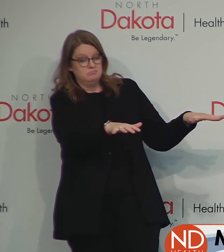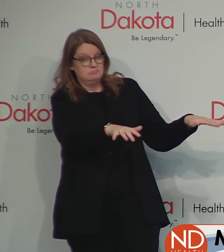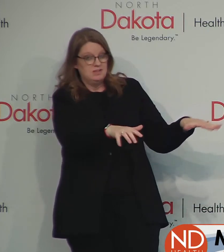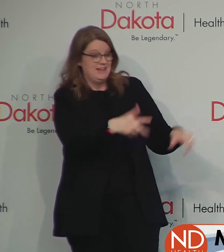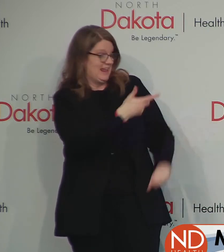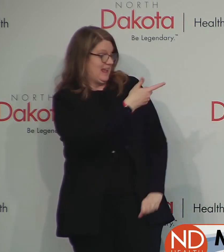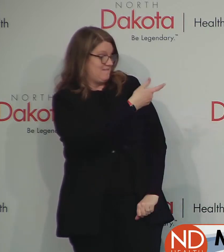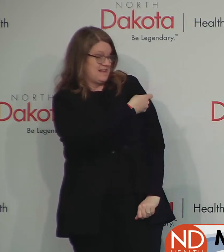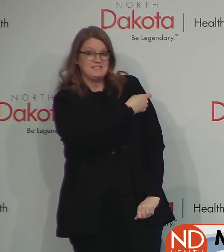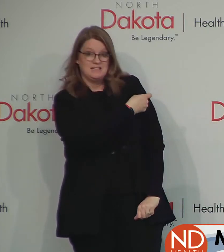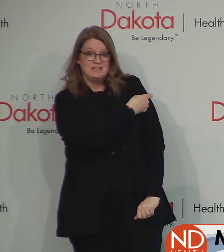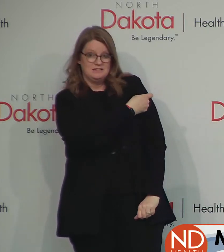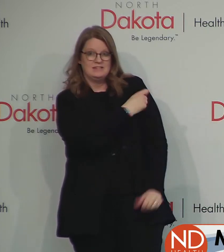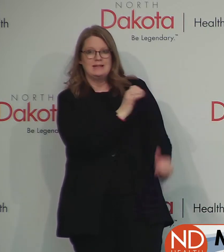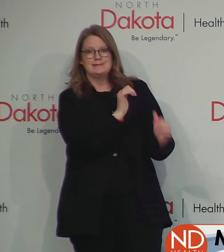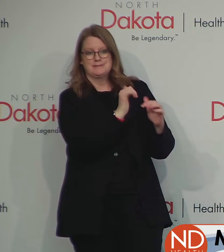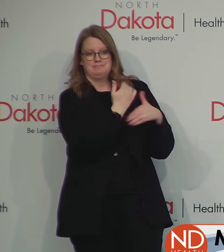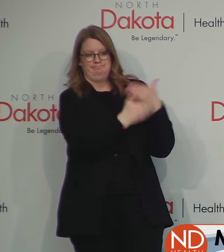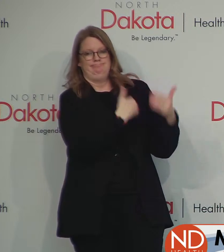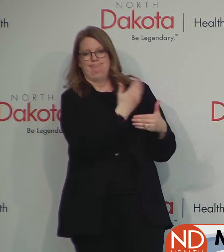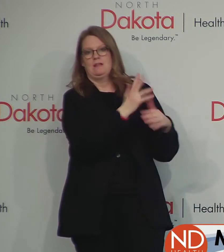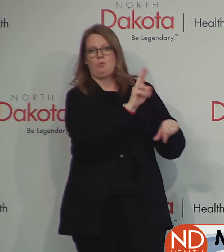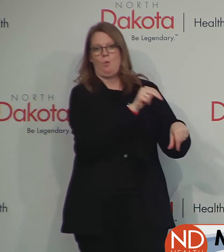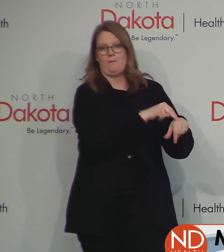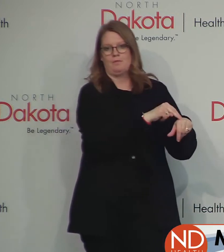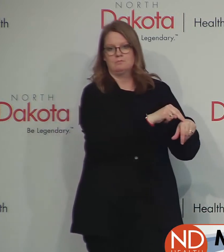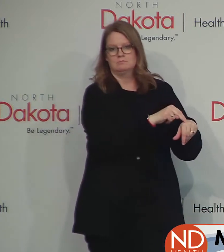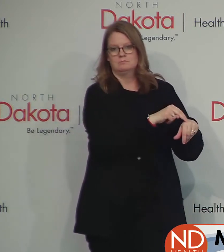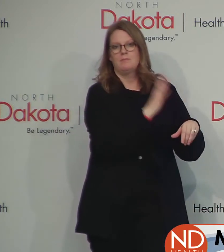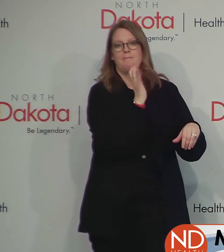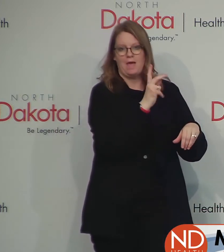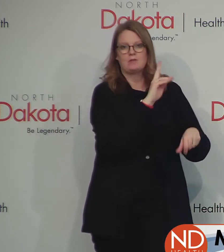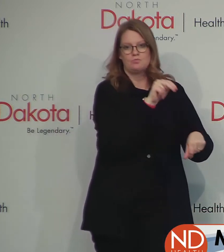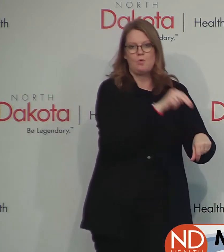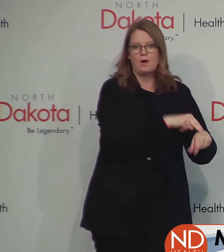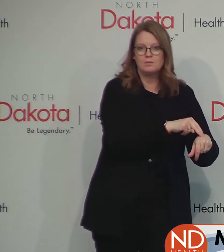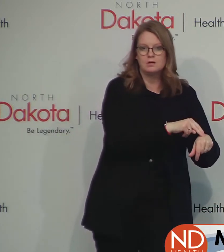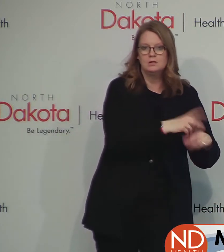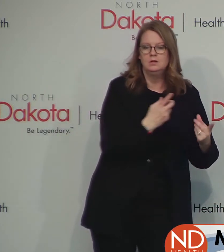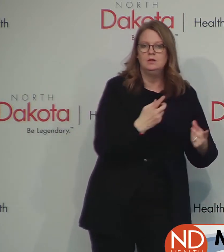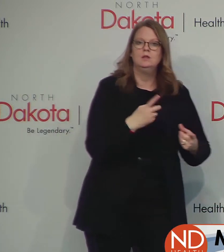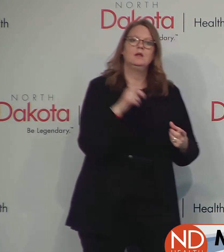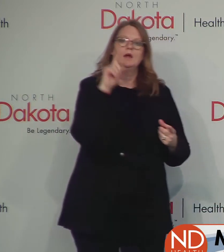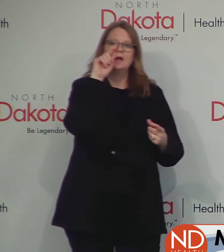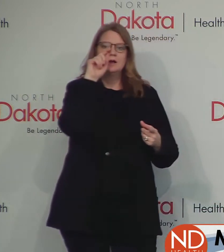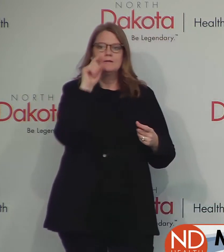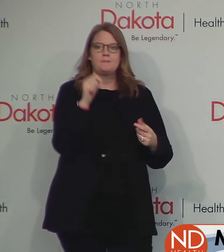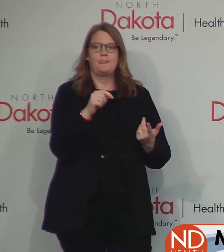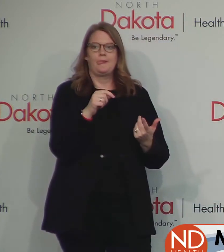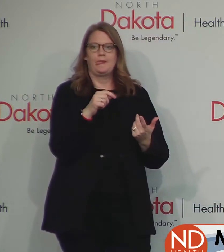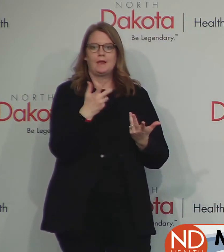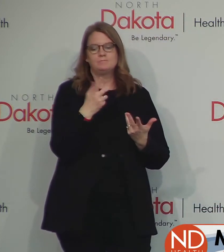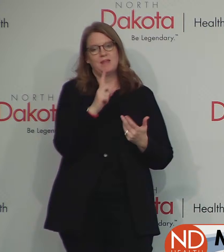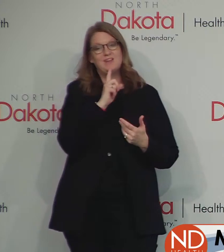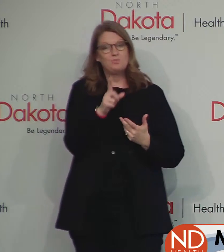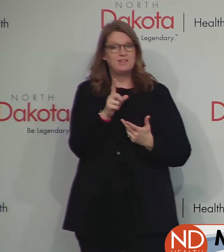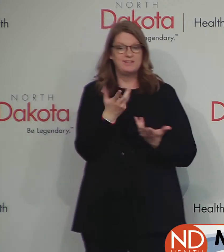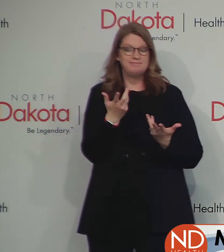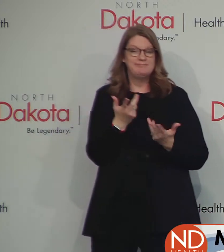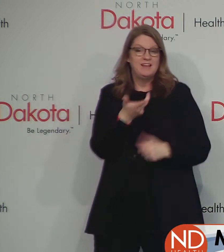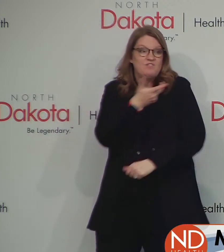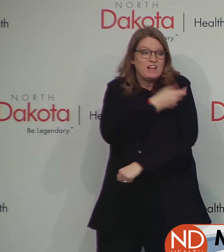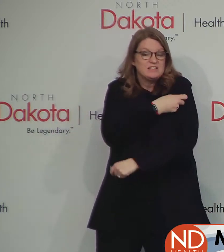our way to get back to normal. And of course, the minimal risks of vaccination are the side effects that I